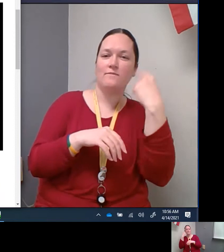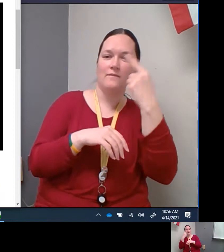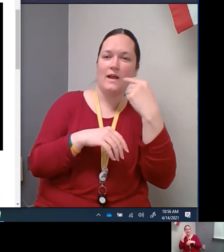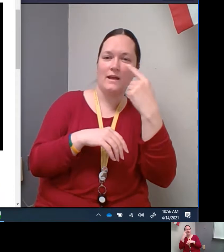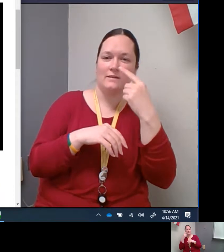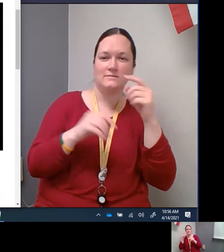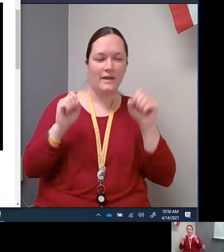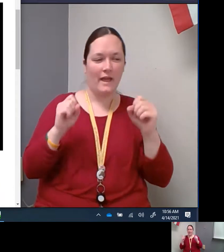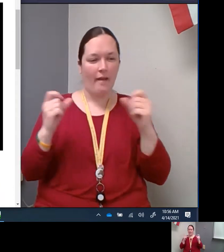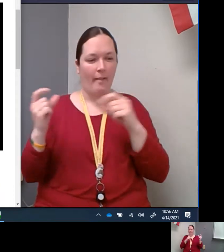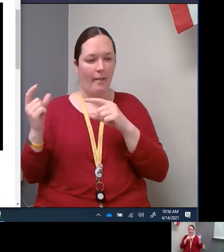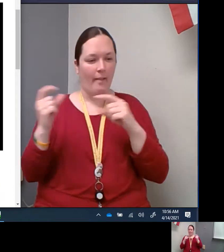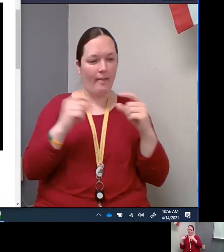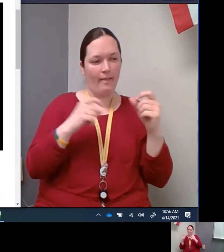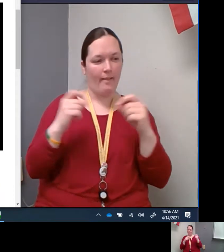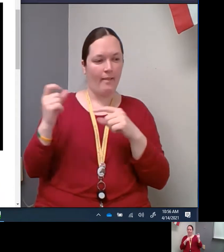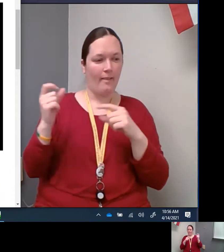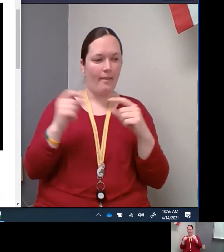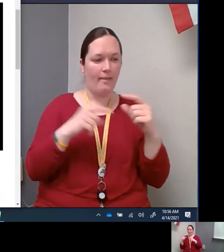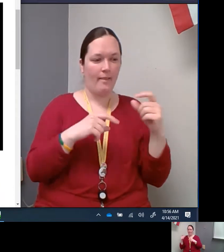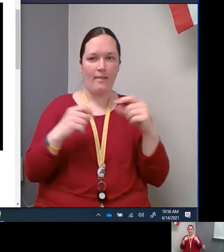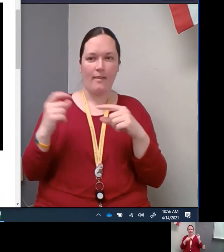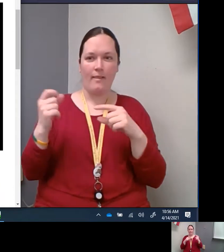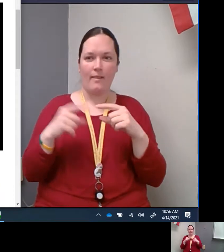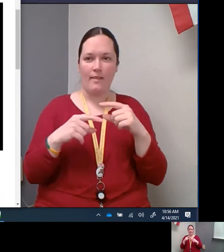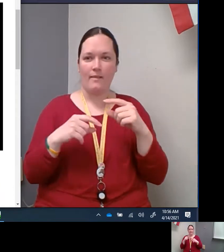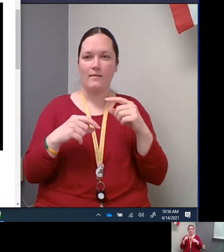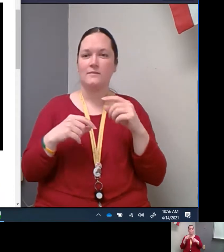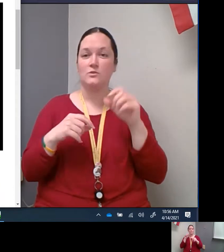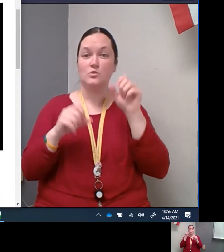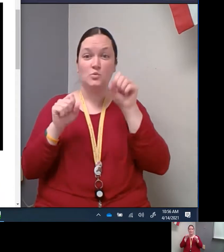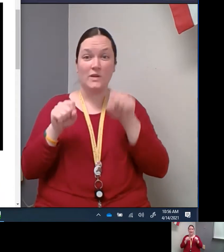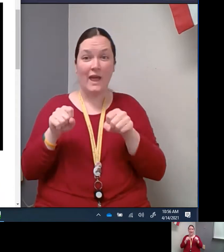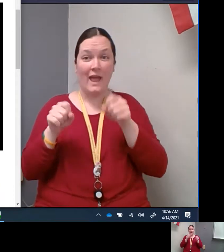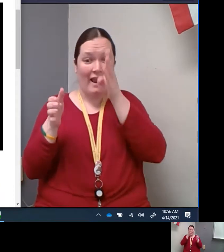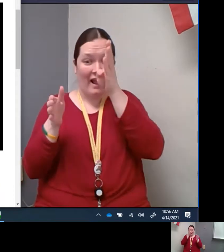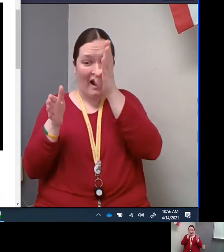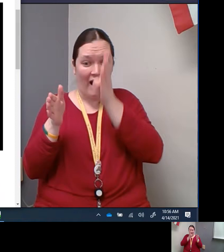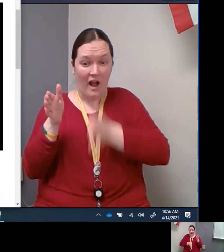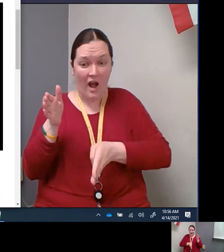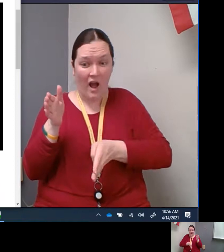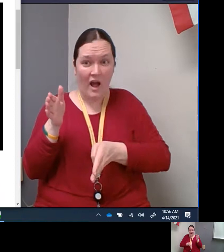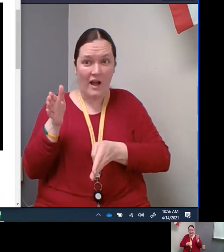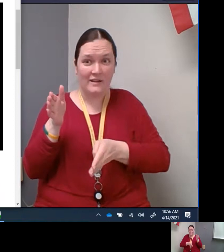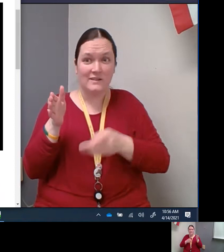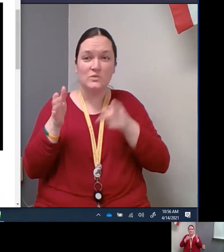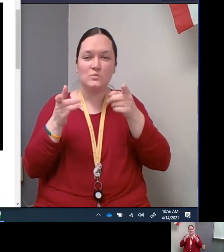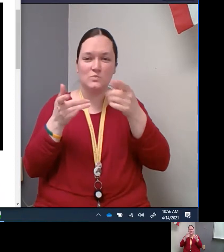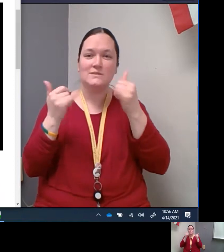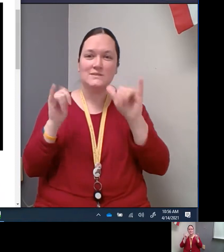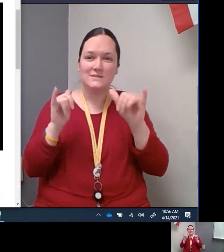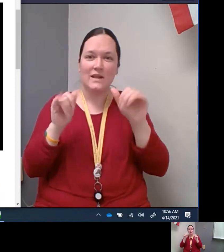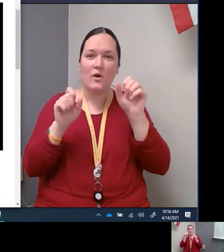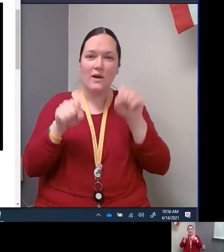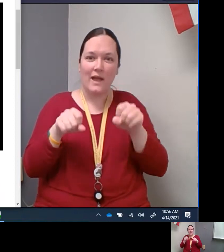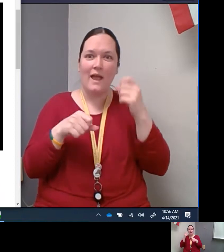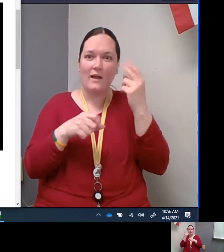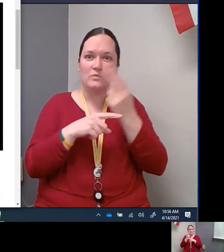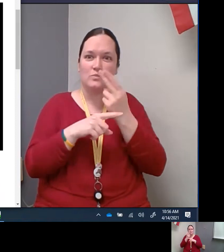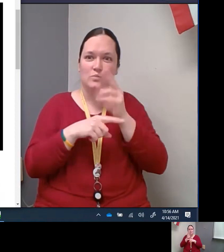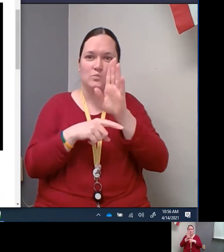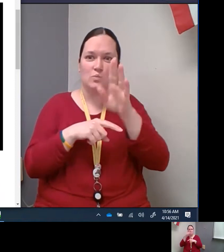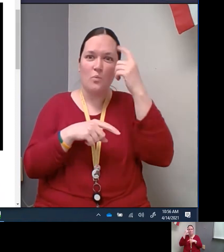functions back and forth. And you can even have a radical hemispherectomy where you're cutting one of these out and you still have a functioning